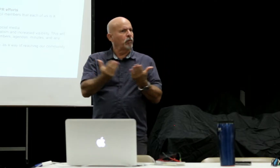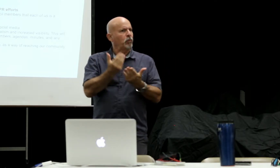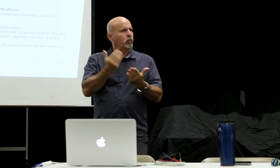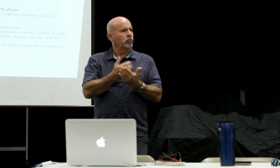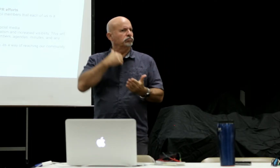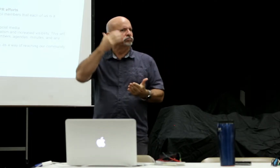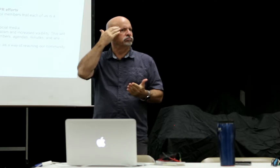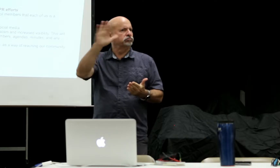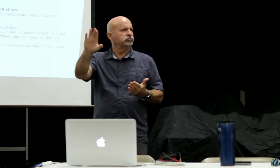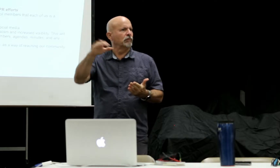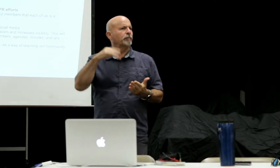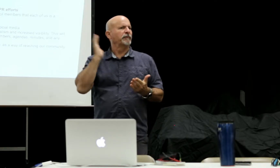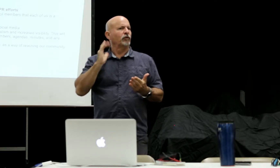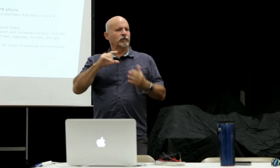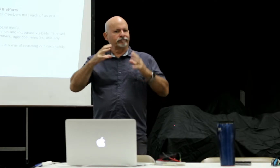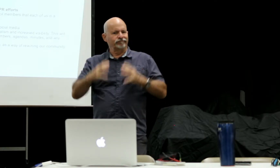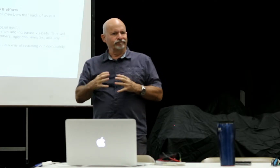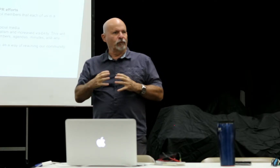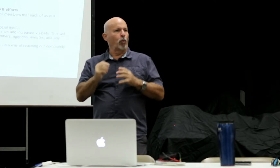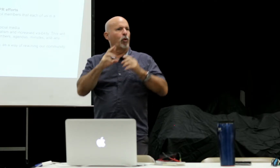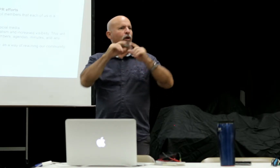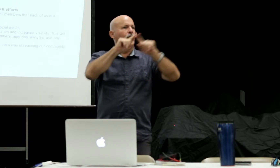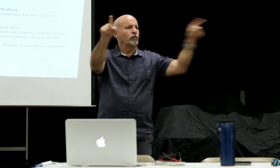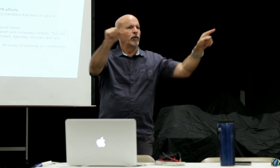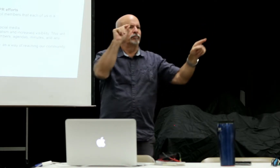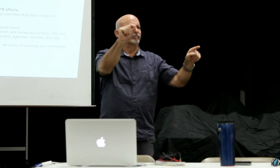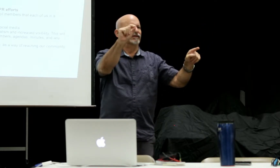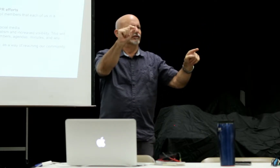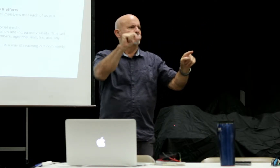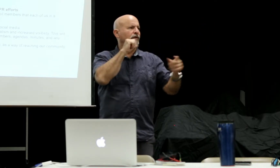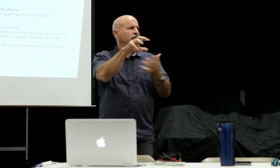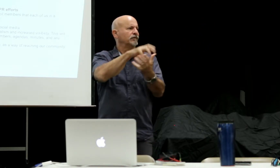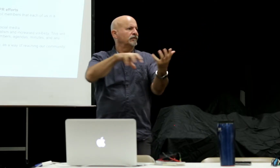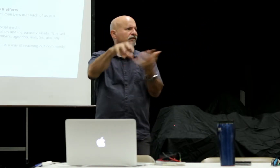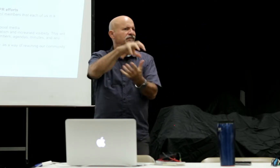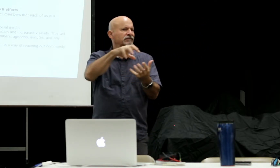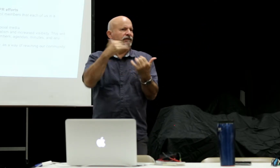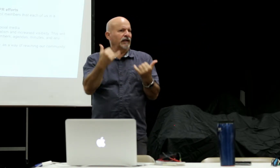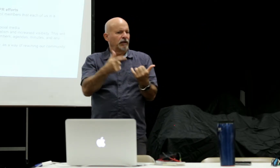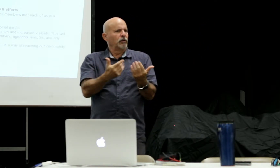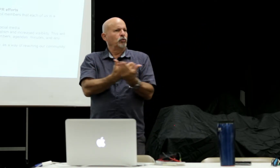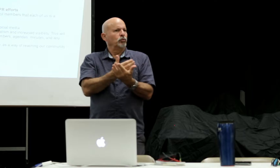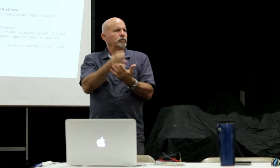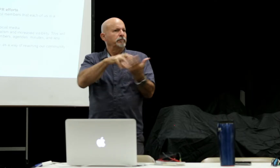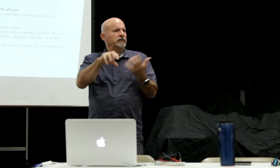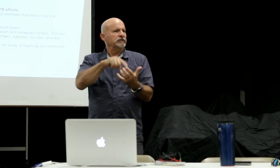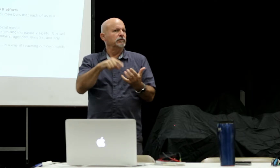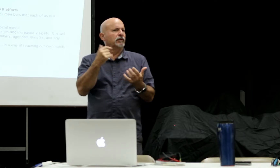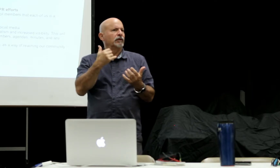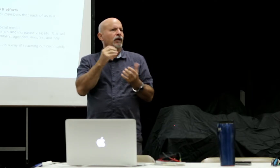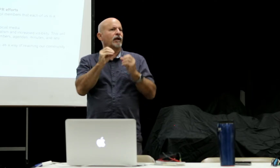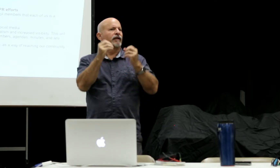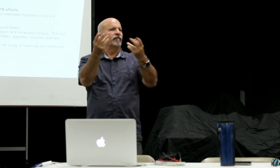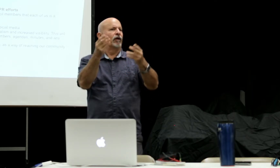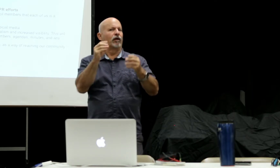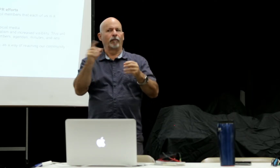just that they are able to be remote. So things are evolving, and we want to make sure that we are not adding to confusion, but we're able to clarify